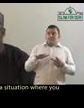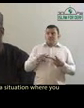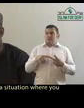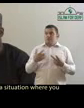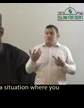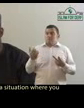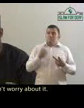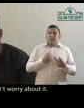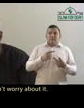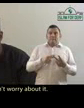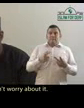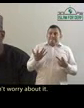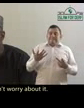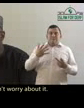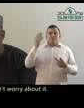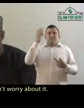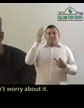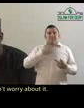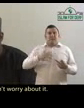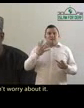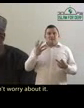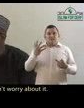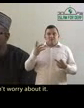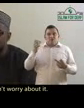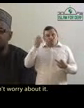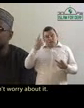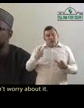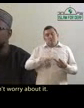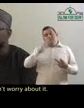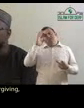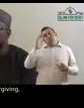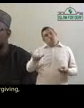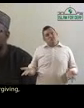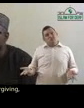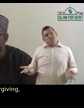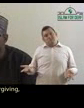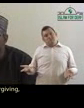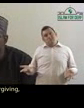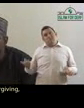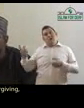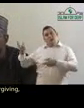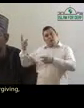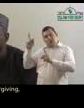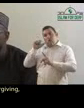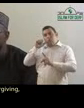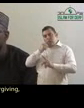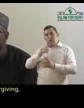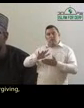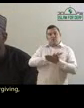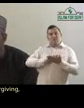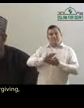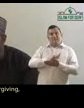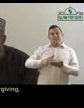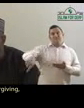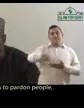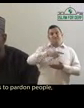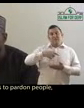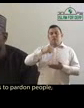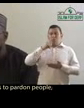made an innocent, honest mistake, don't worry about it. Allah is merciful. Allah